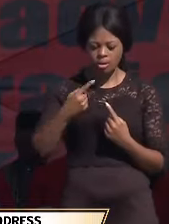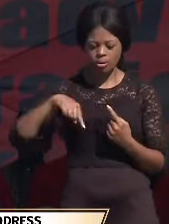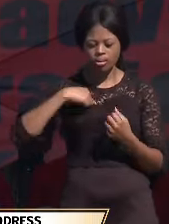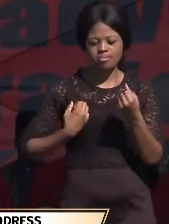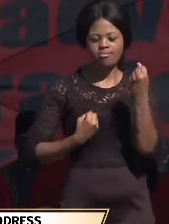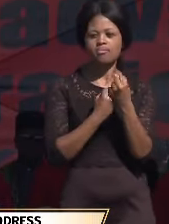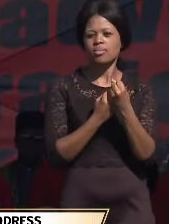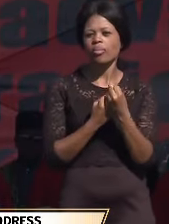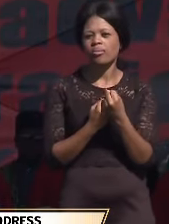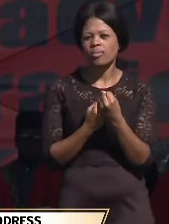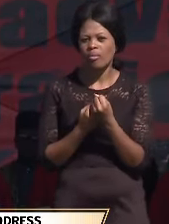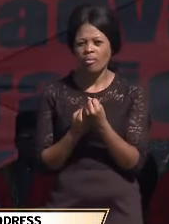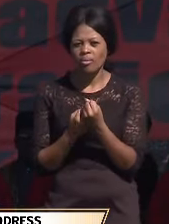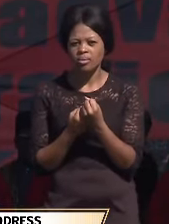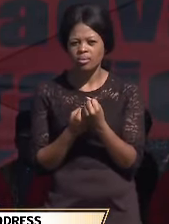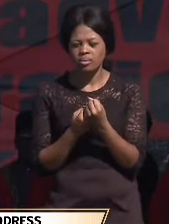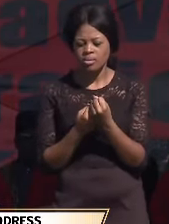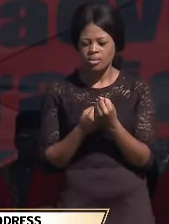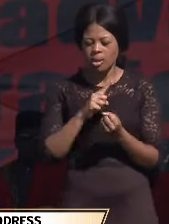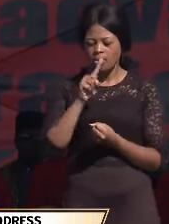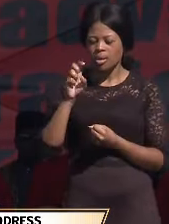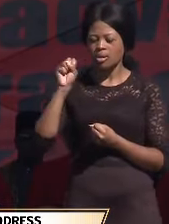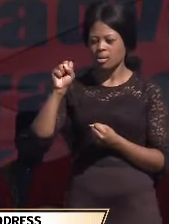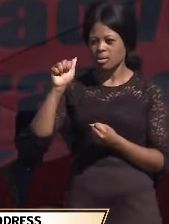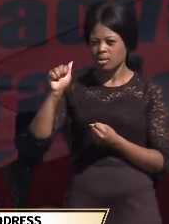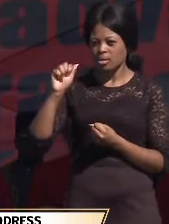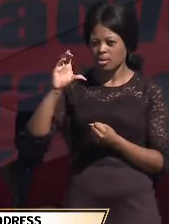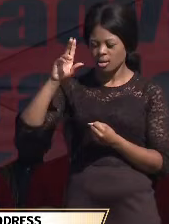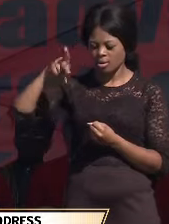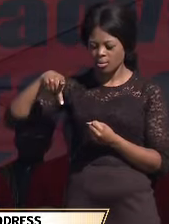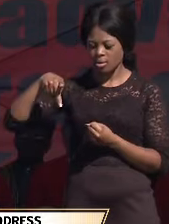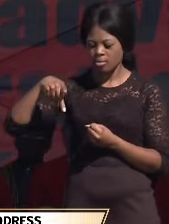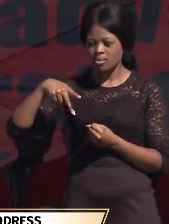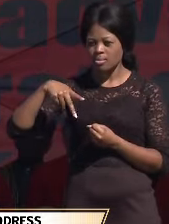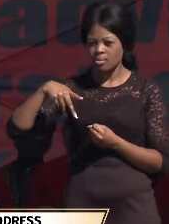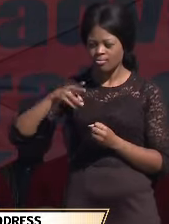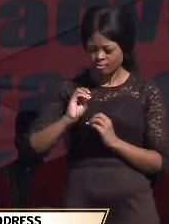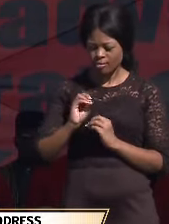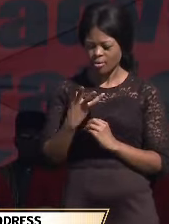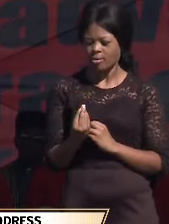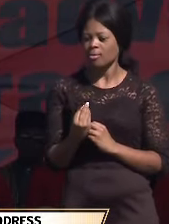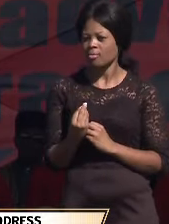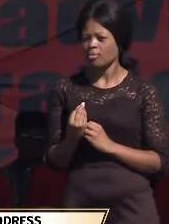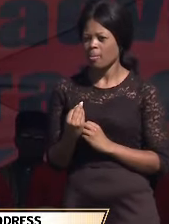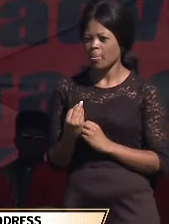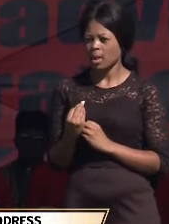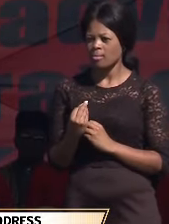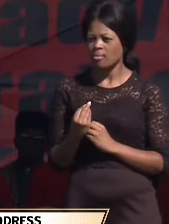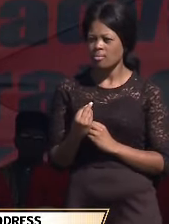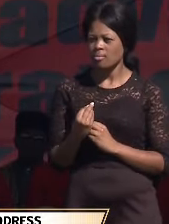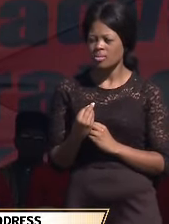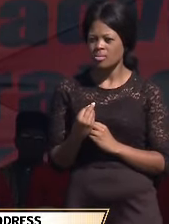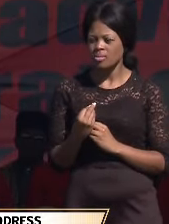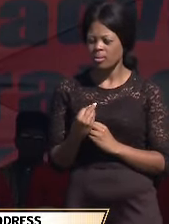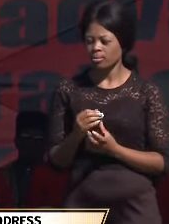siyakweseka. But as the SACP, we also want to express concerns. that there seems to be some fight